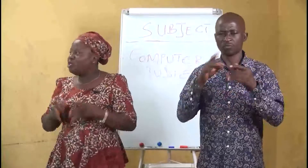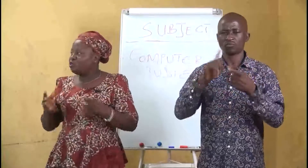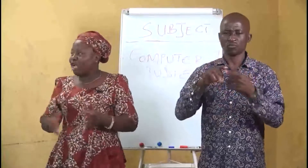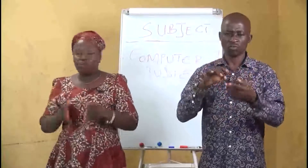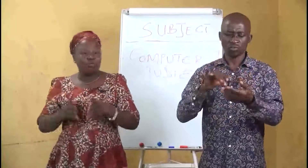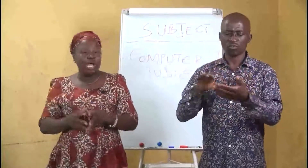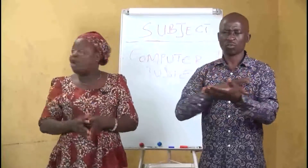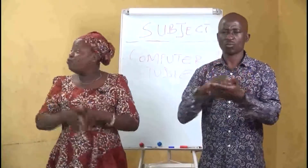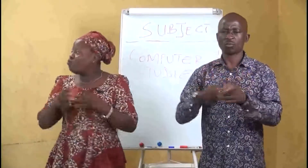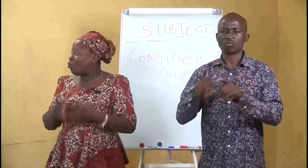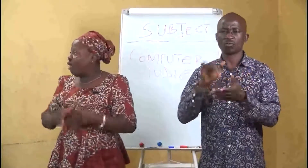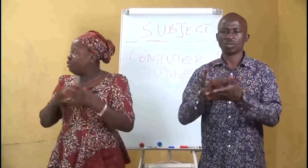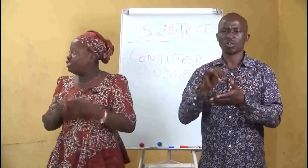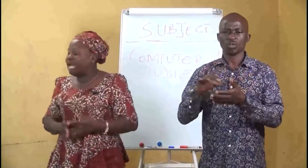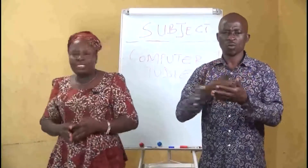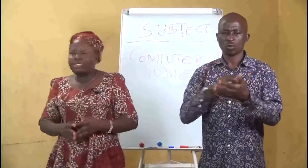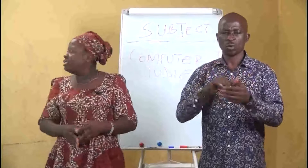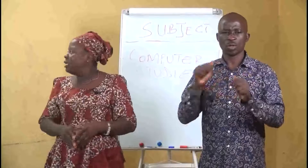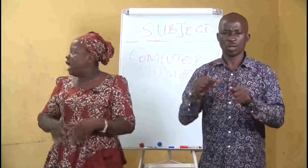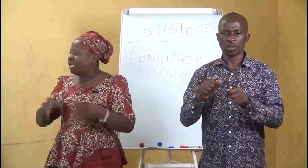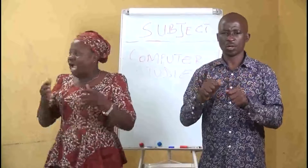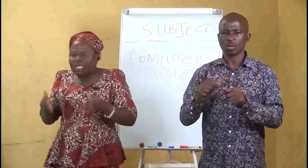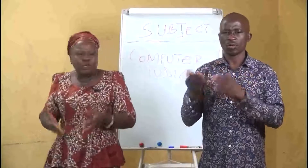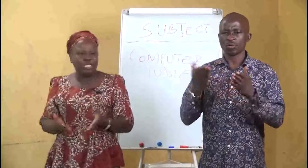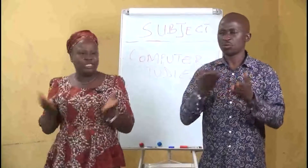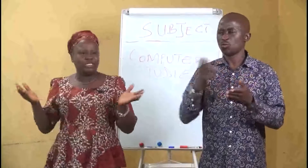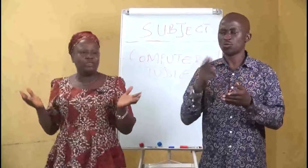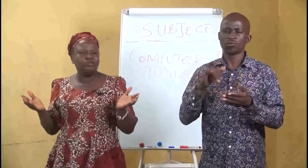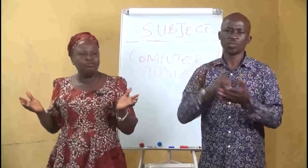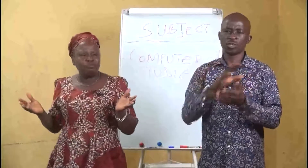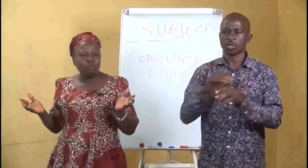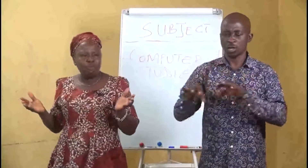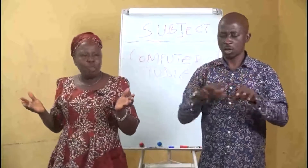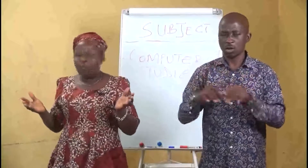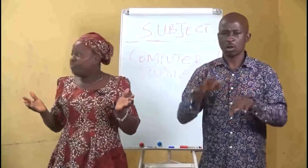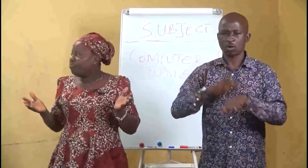computer so that the computer can understand it and act on it.